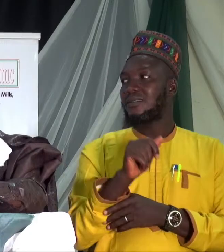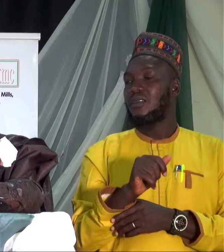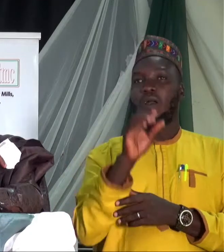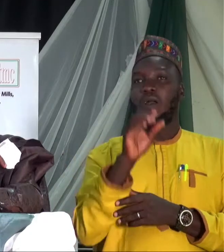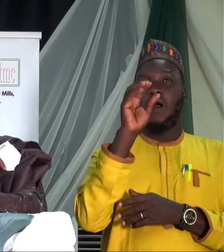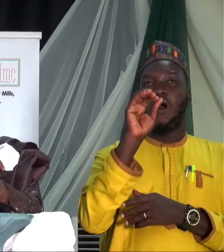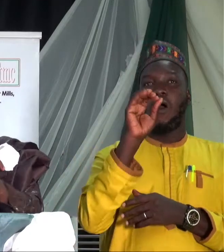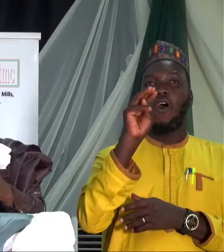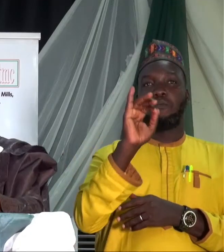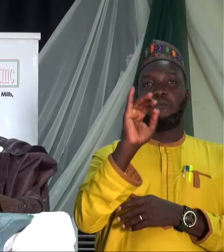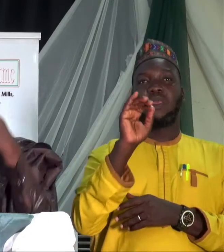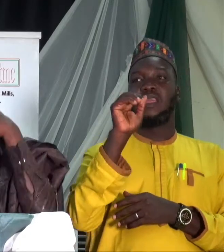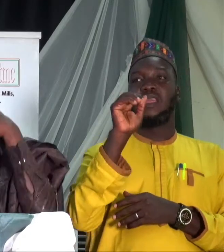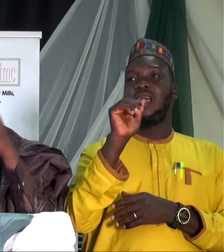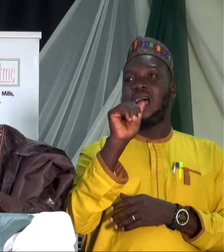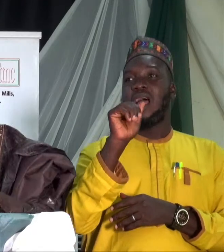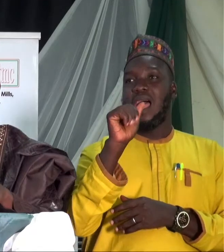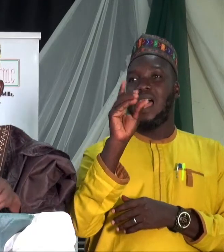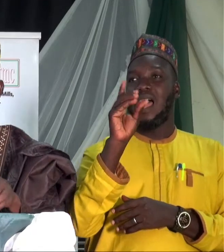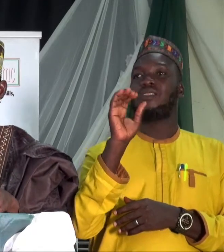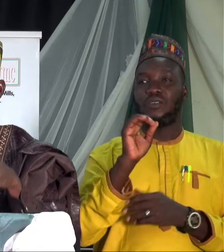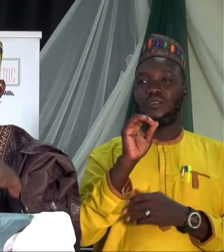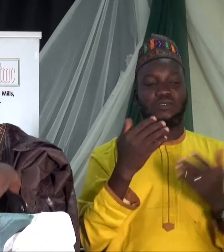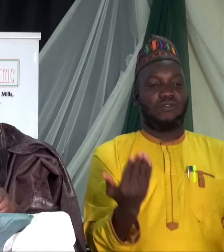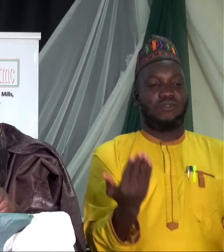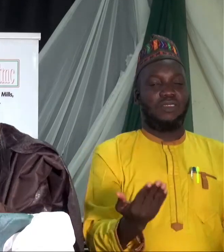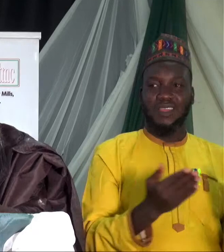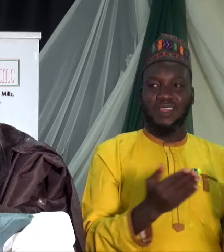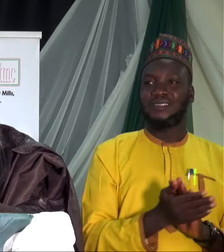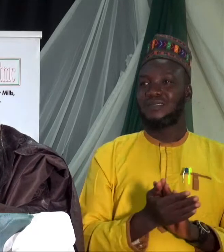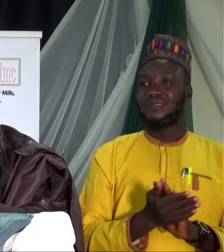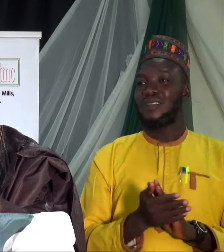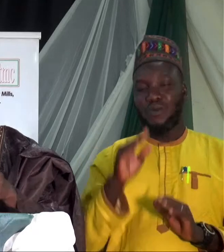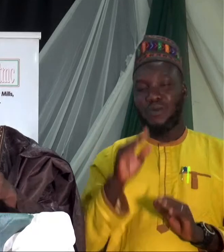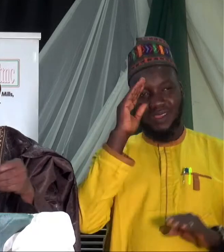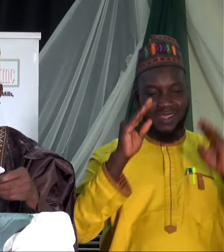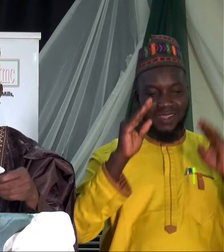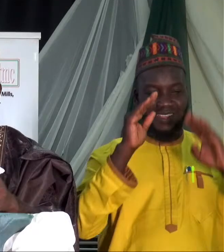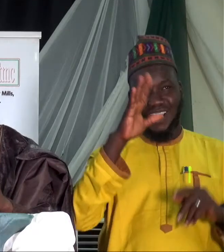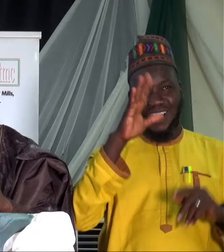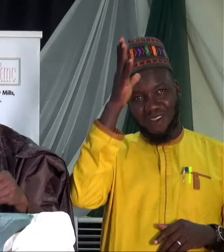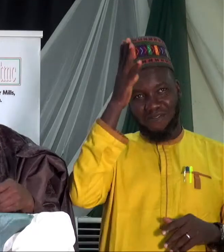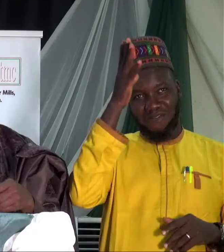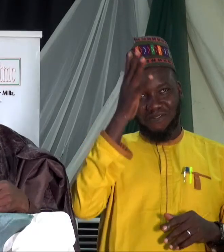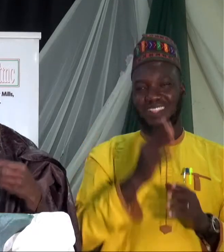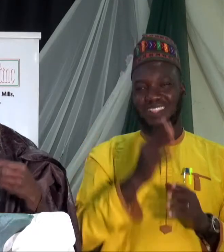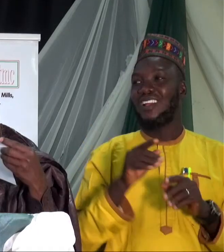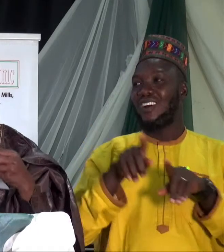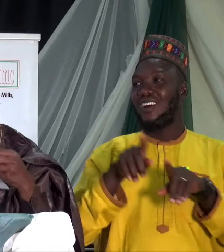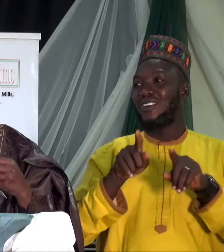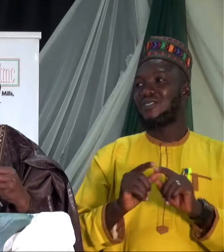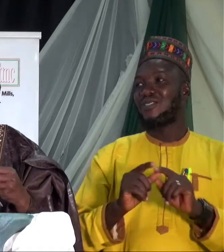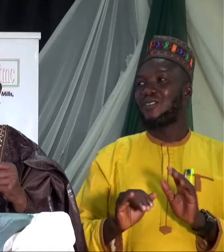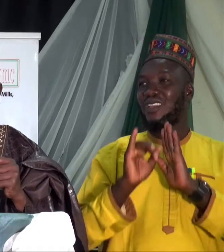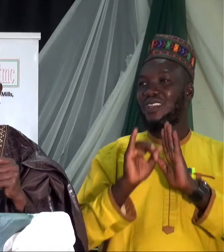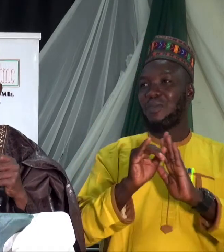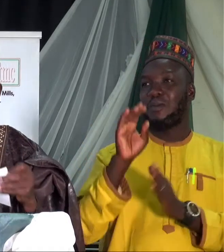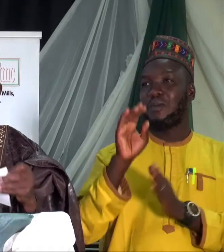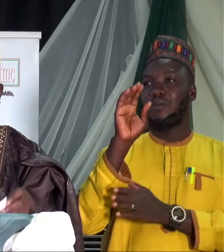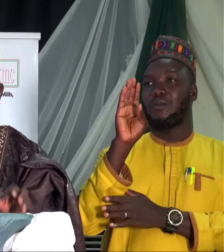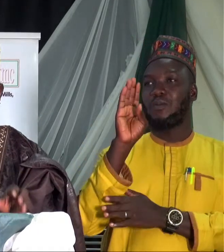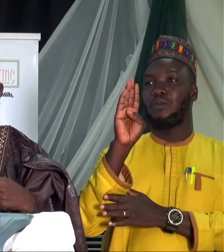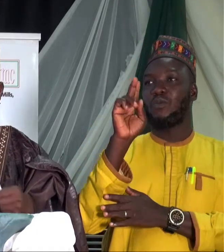ti wà láàrin wa babawa ojoolówó daoud aki àwọn náà kábọ̀ sí àárín wa babawa imam yushau